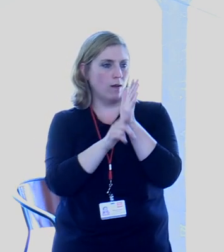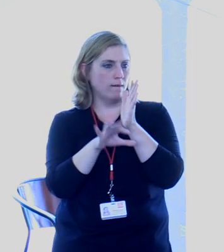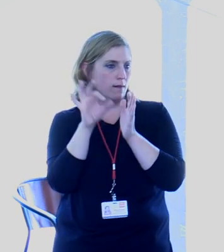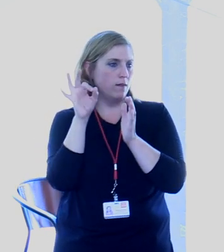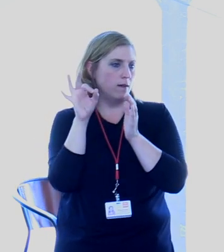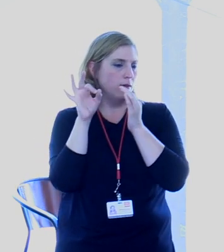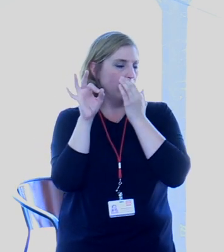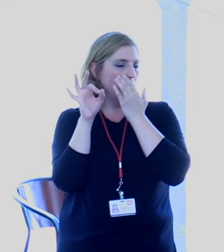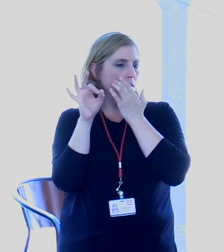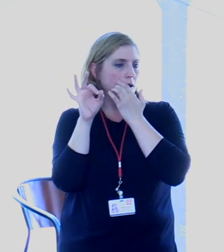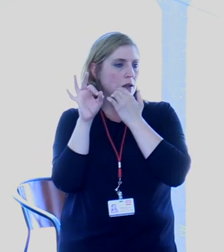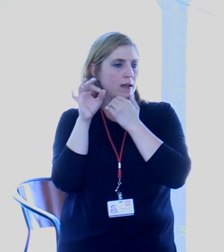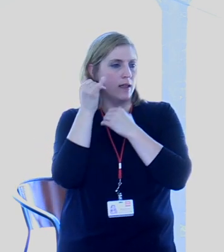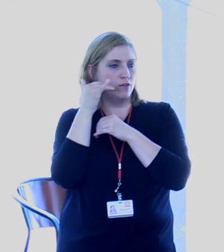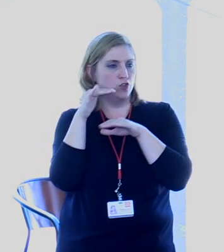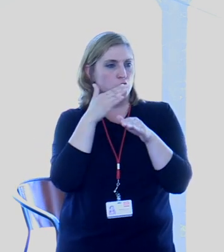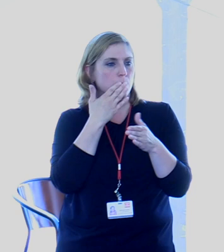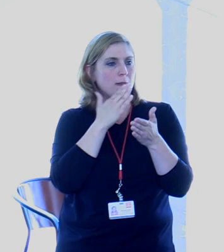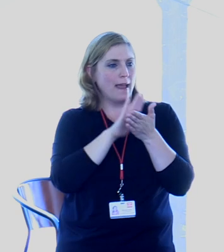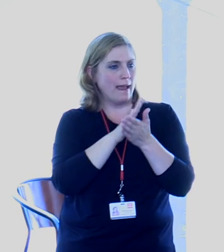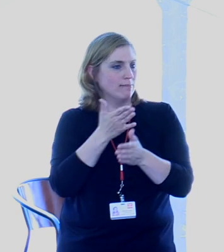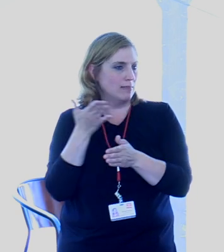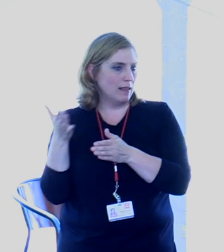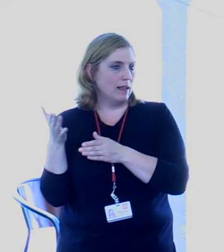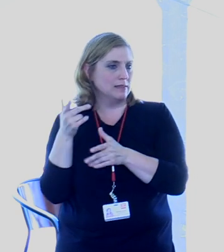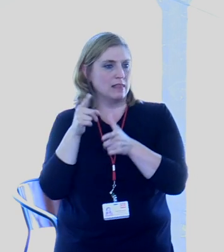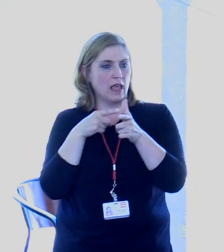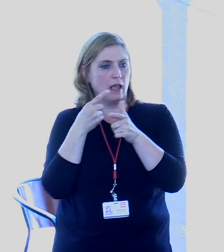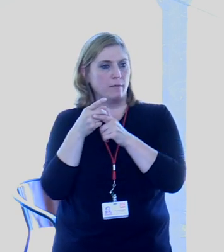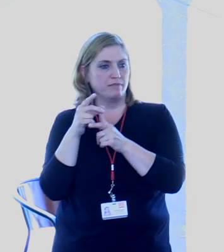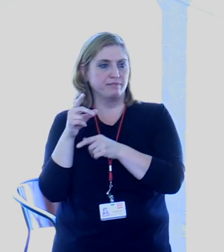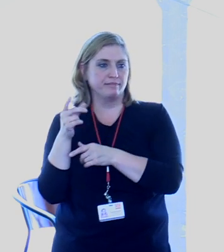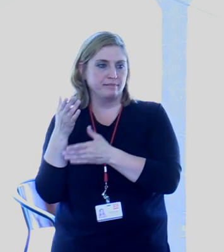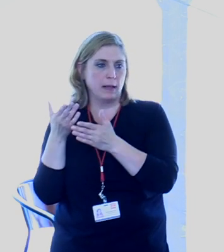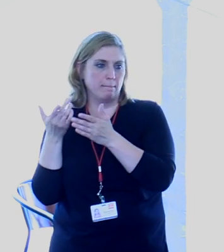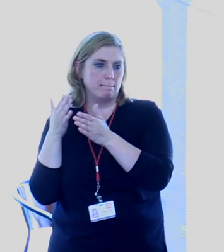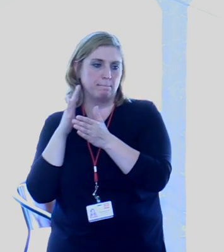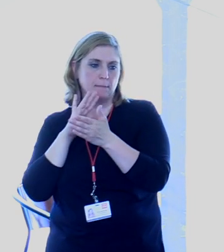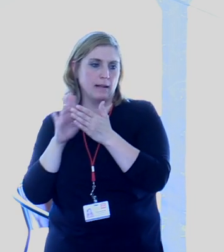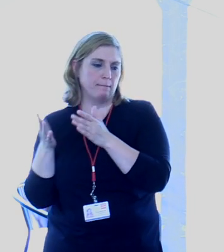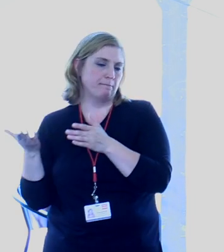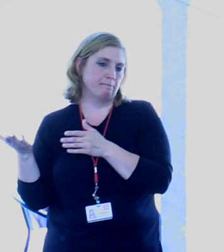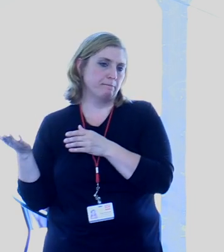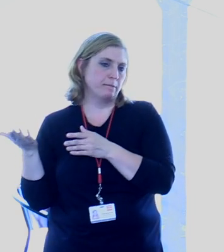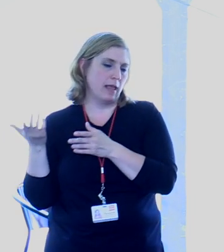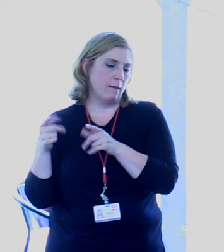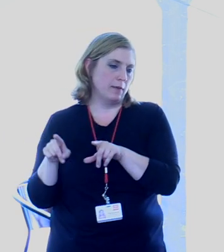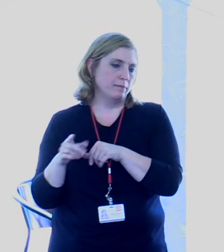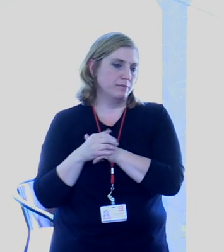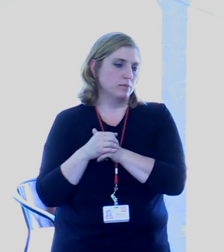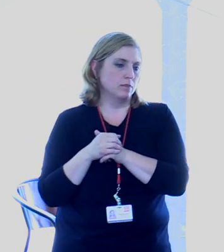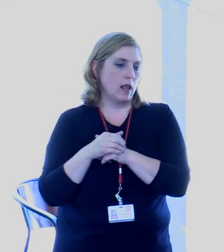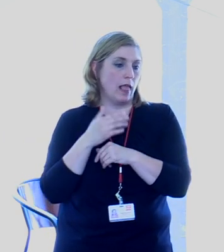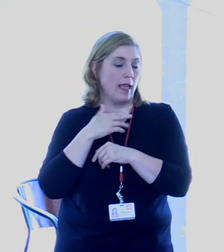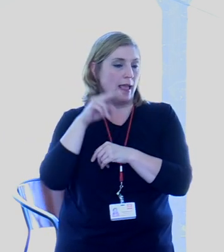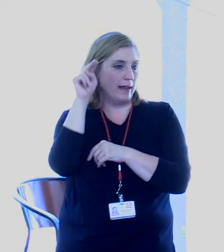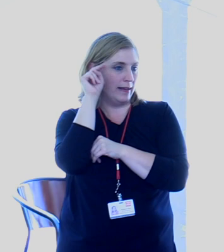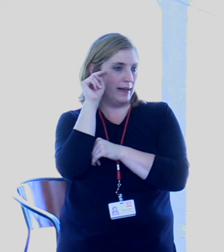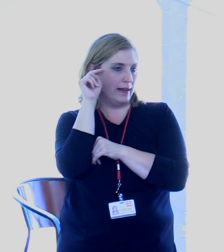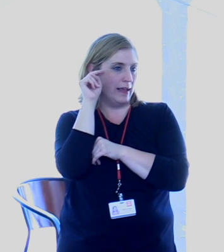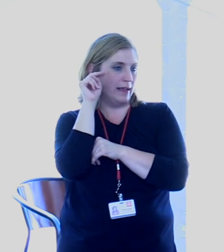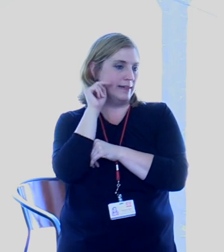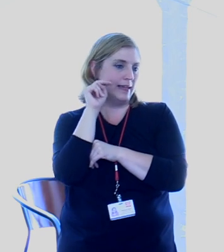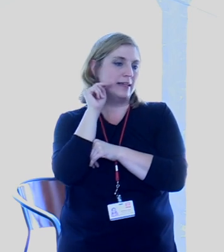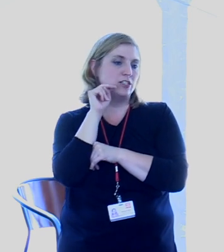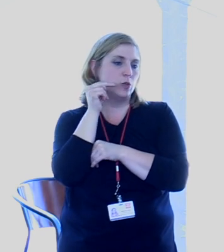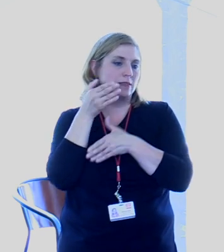discover, that if you do bad things, then there will be consequences, okay? So I had a little niece who was allowed